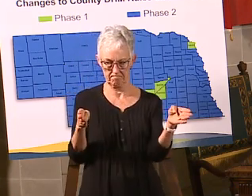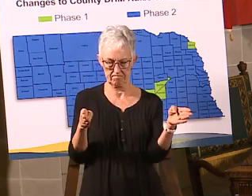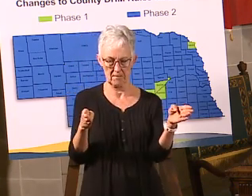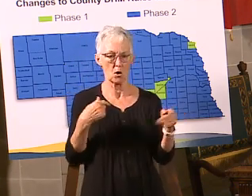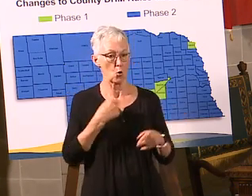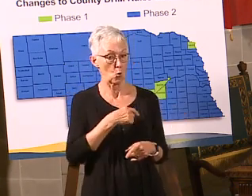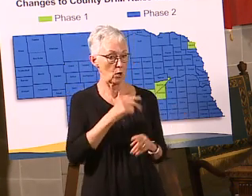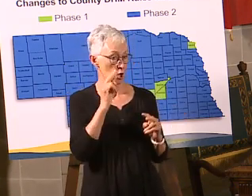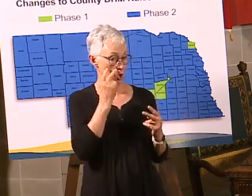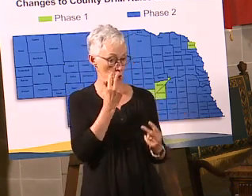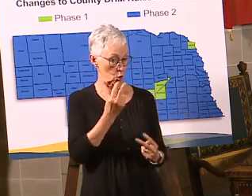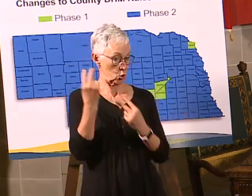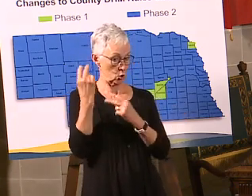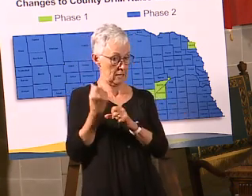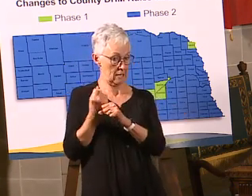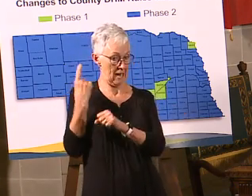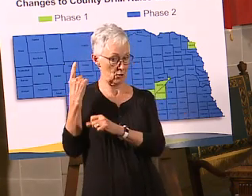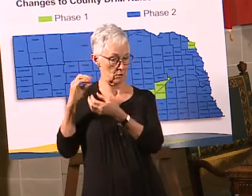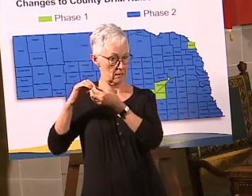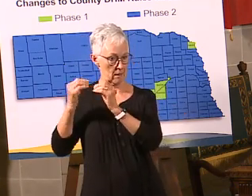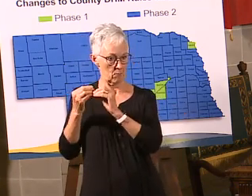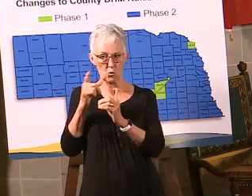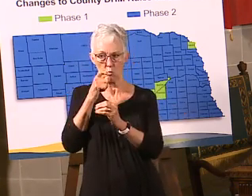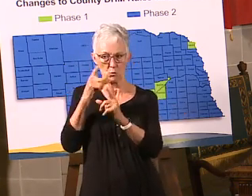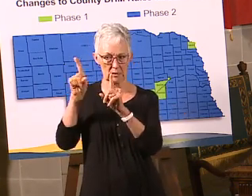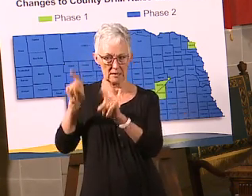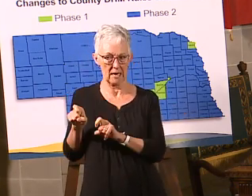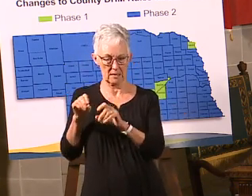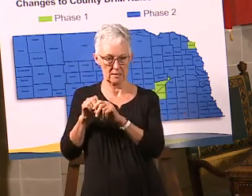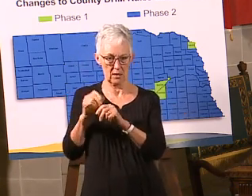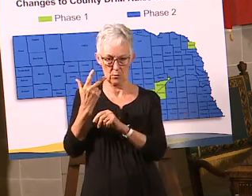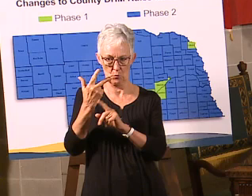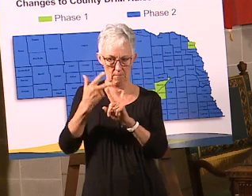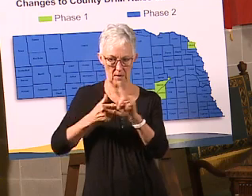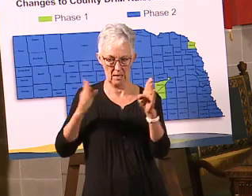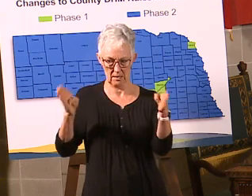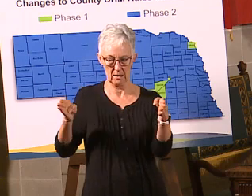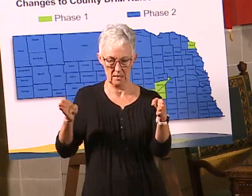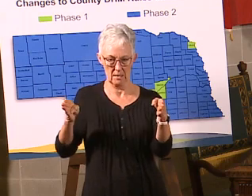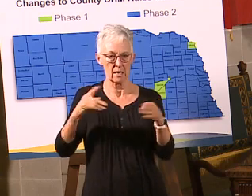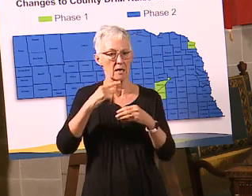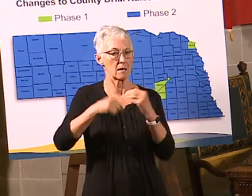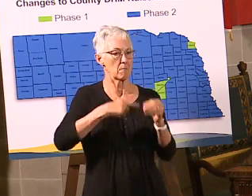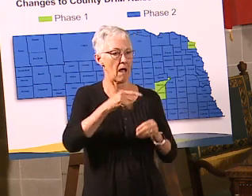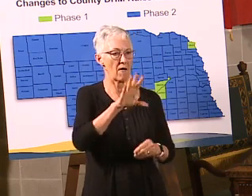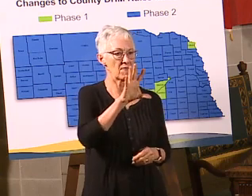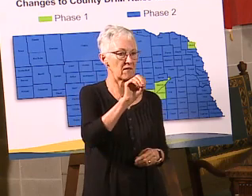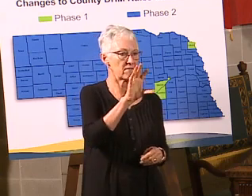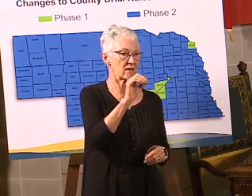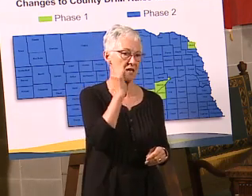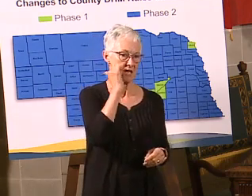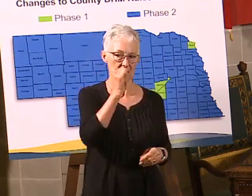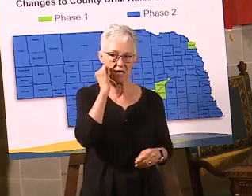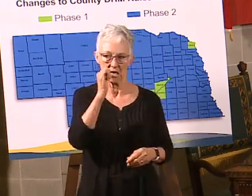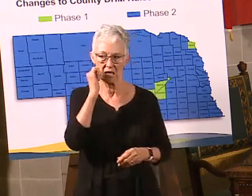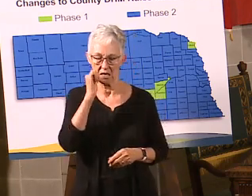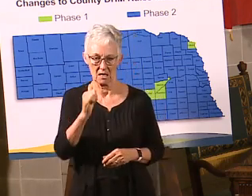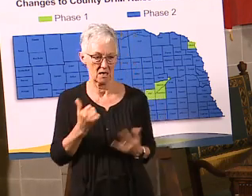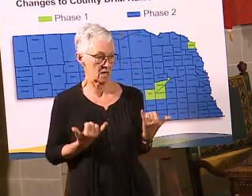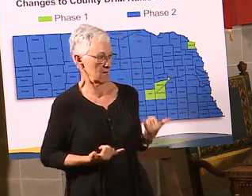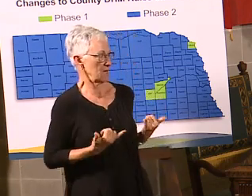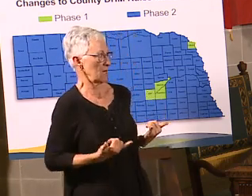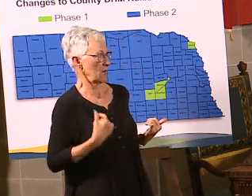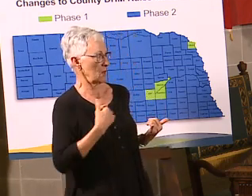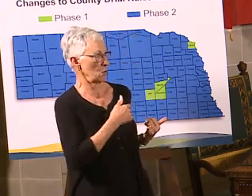to this year, and what the average number of drive tests in the Omaha metro area was about 50 per day. We now have the capability